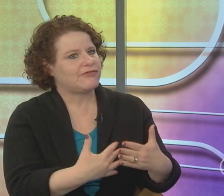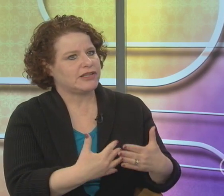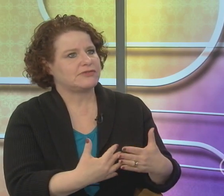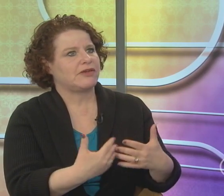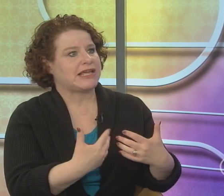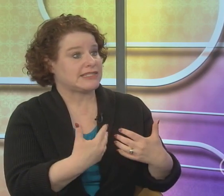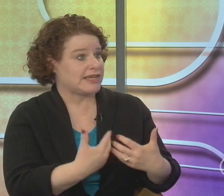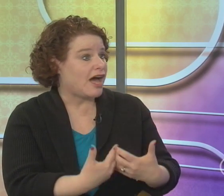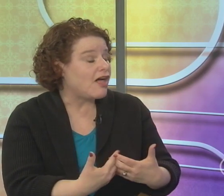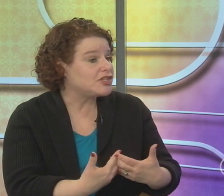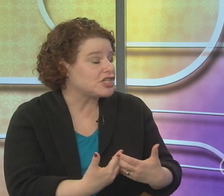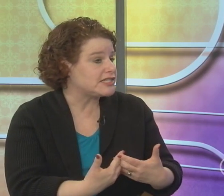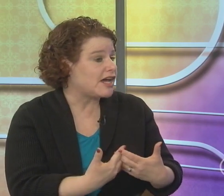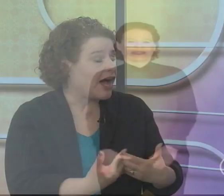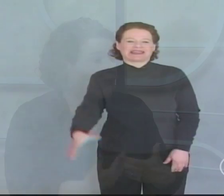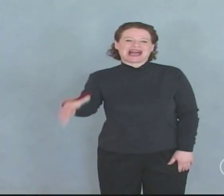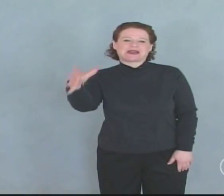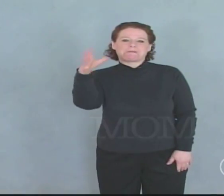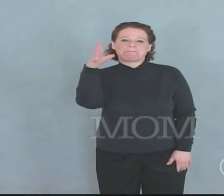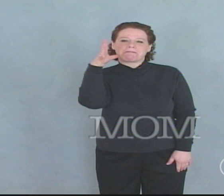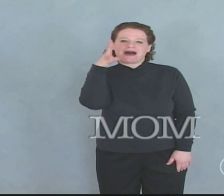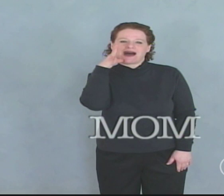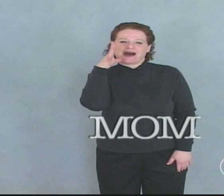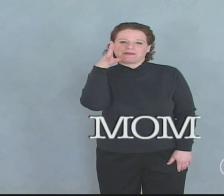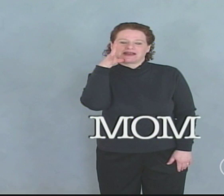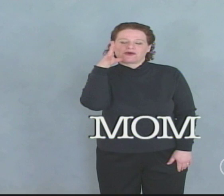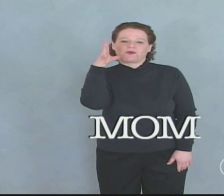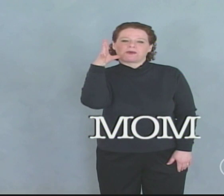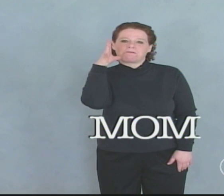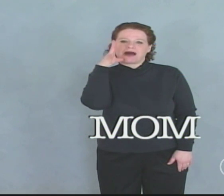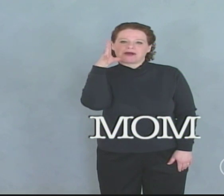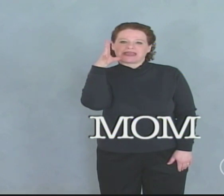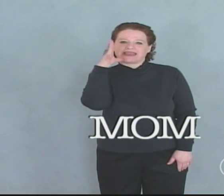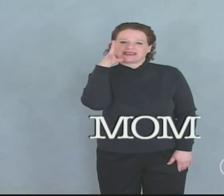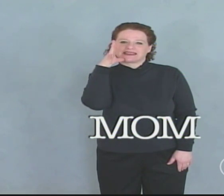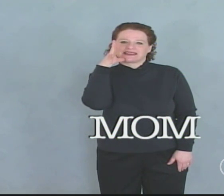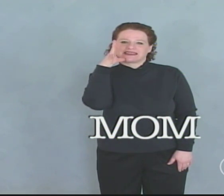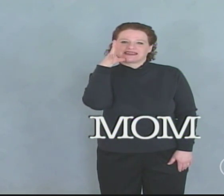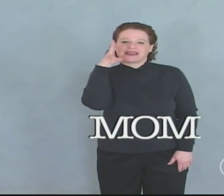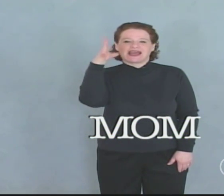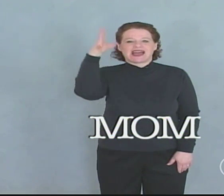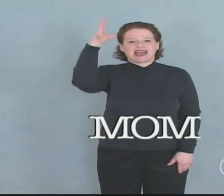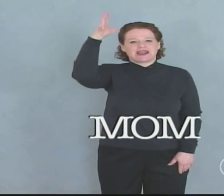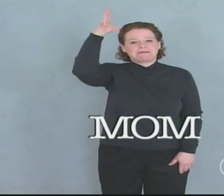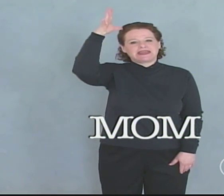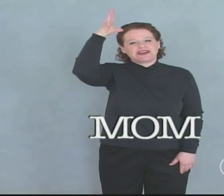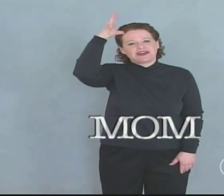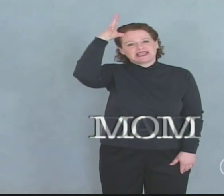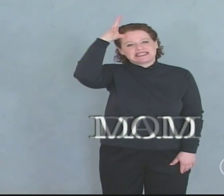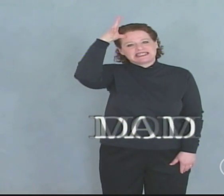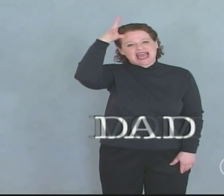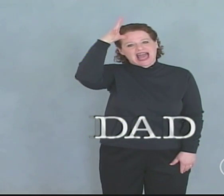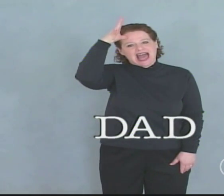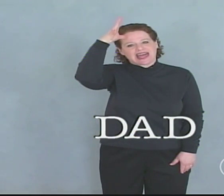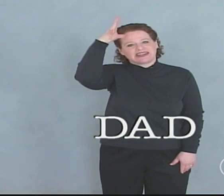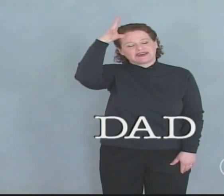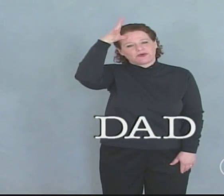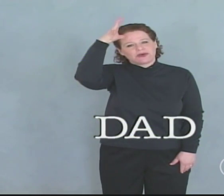felt, as a psychologist, I wanted to provide something that was developmentally correct and a lot of signs for the dollar.